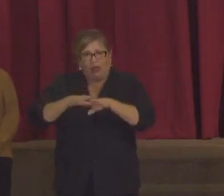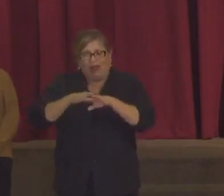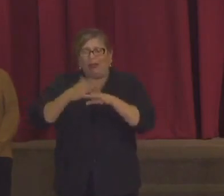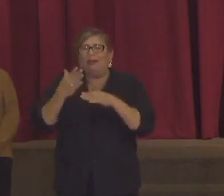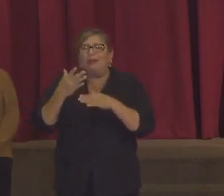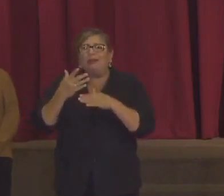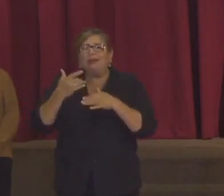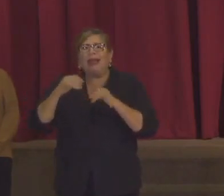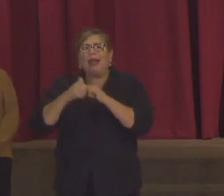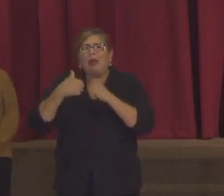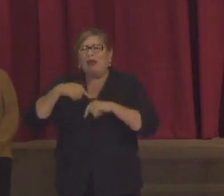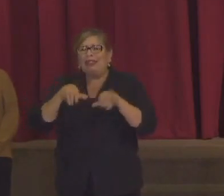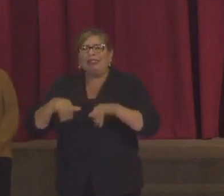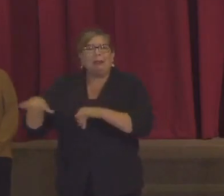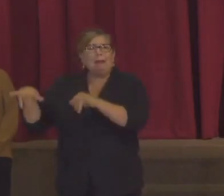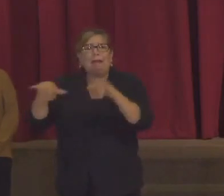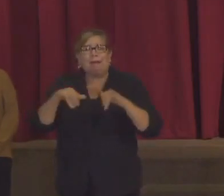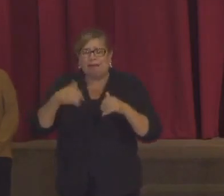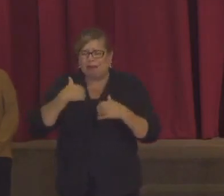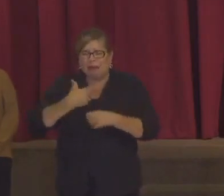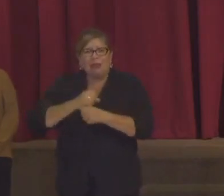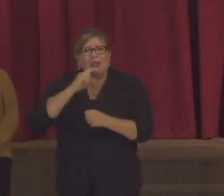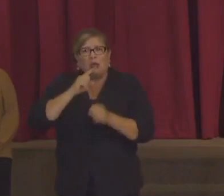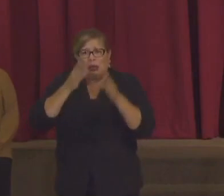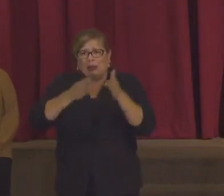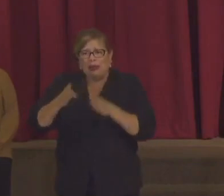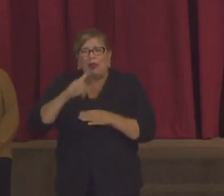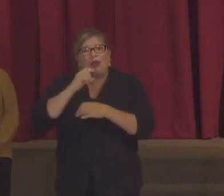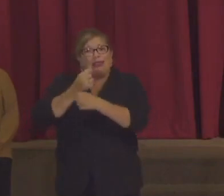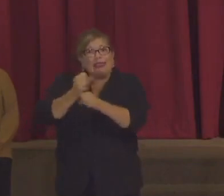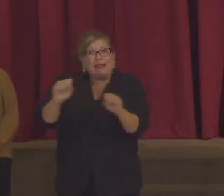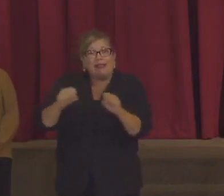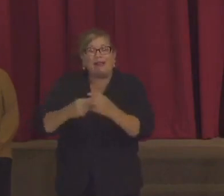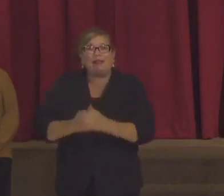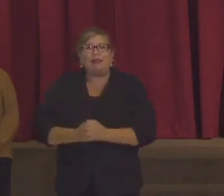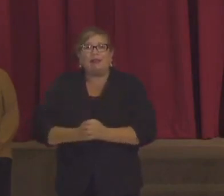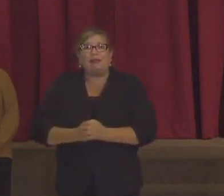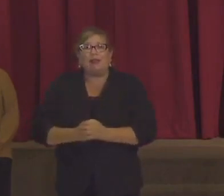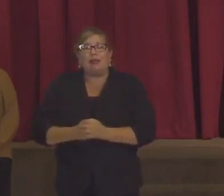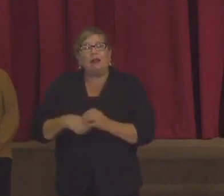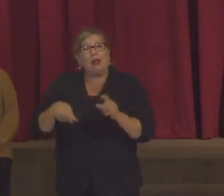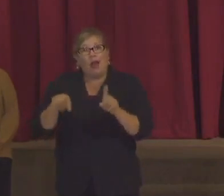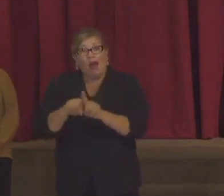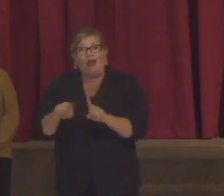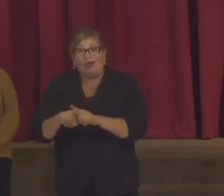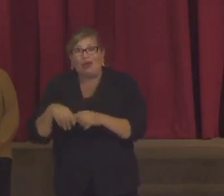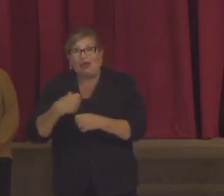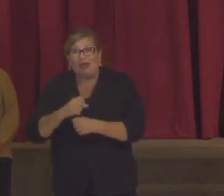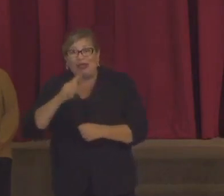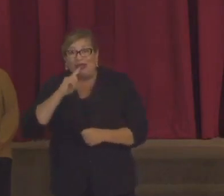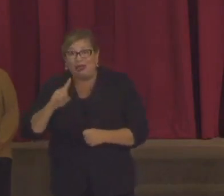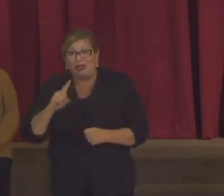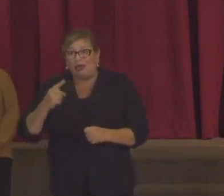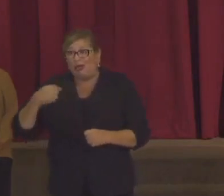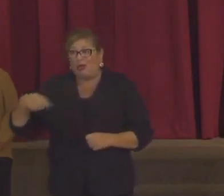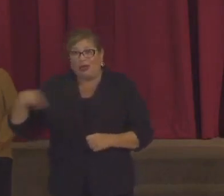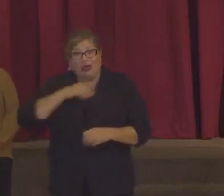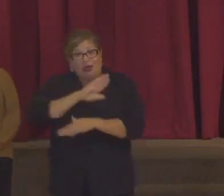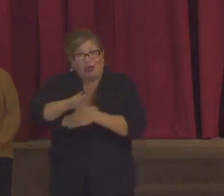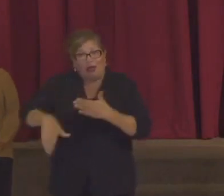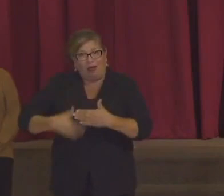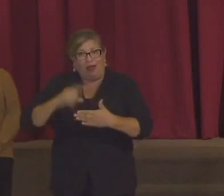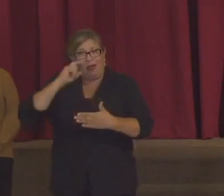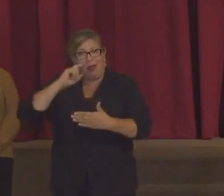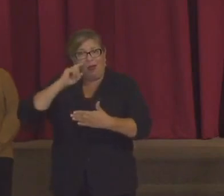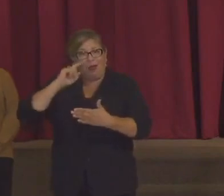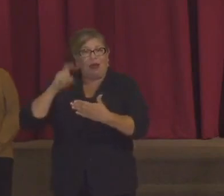sure people are safe, but to make sure people recognize that there's something that lies deep underneath that